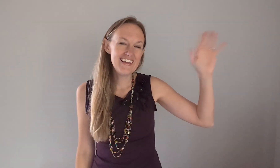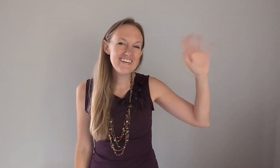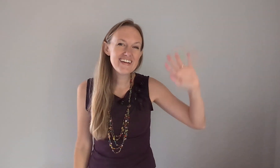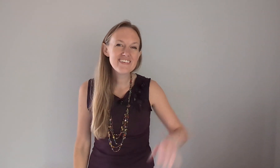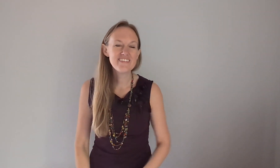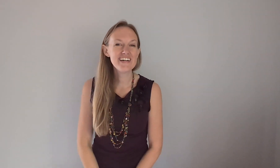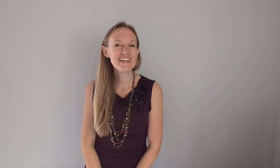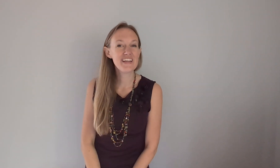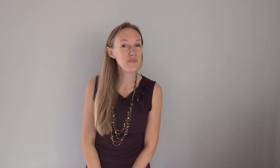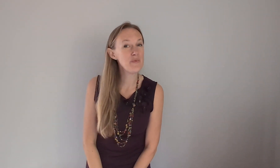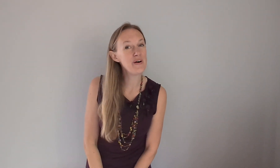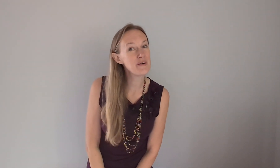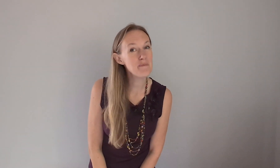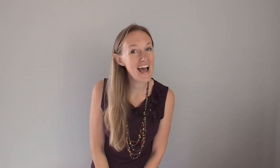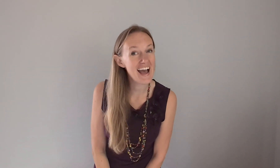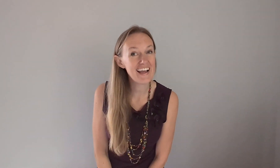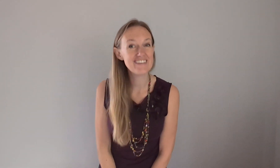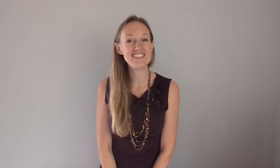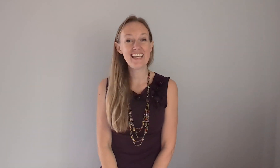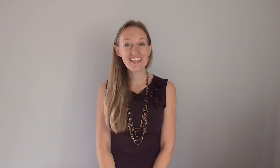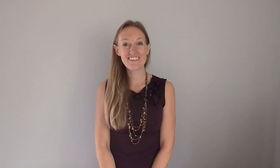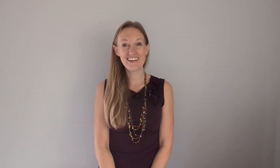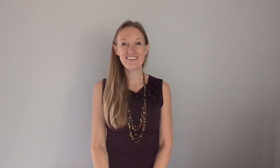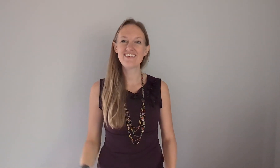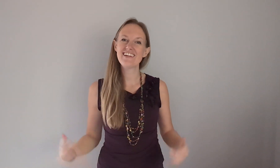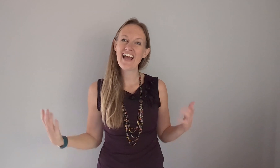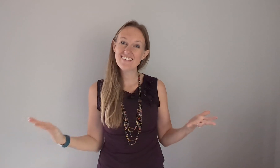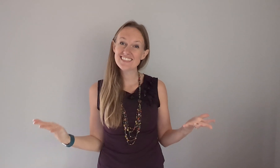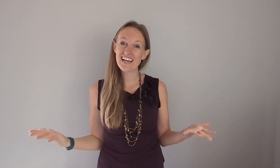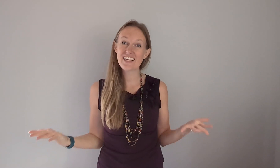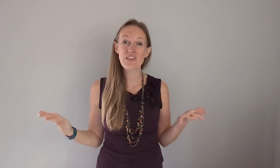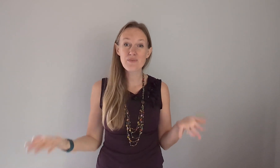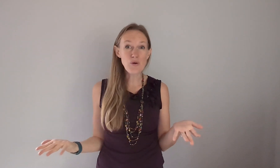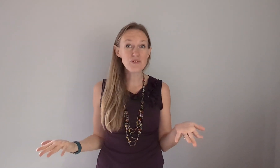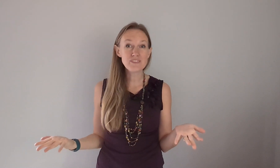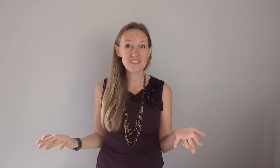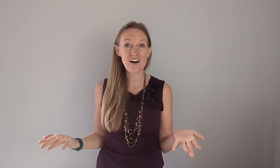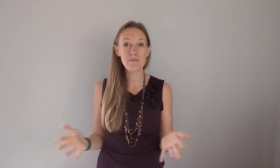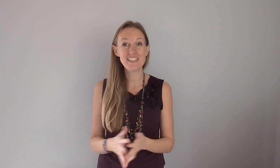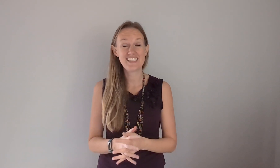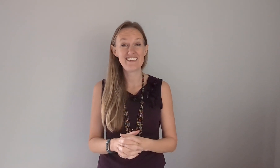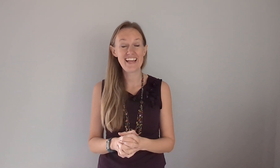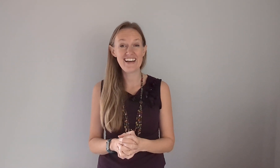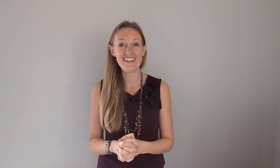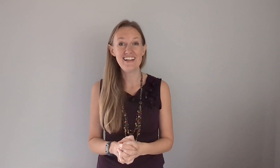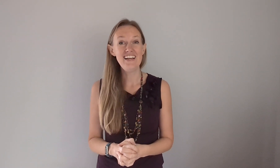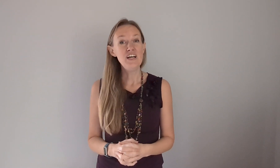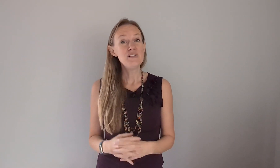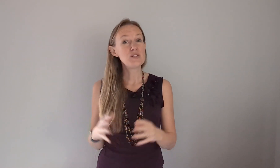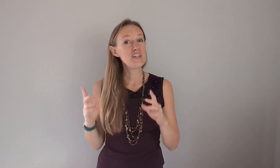Hello everyone and welcome back of day 3 of learning how to sign Throne Room Song by Charity Gayle. So in